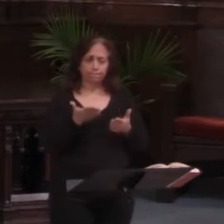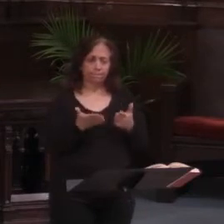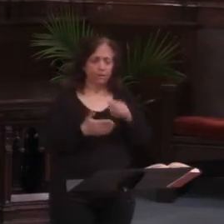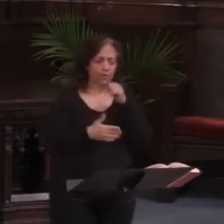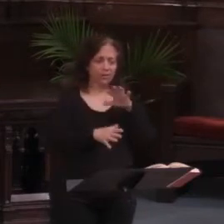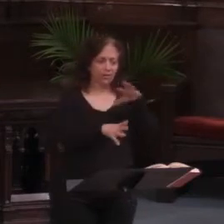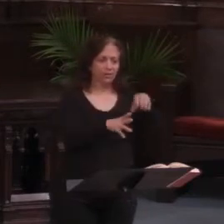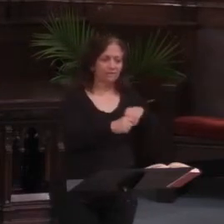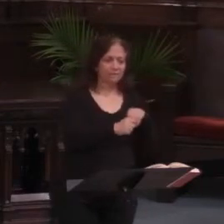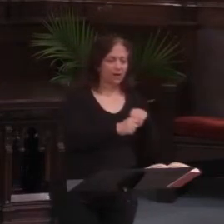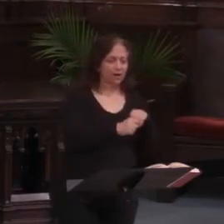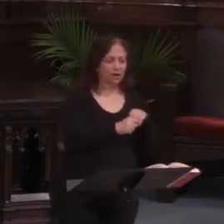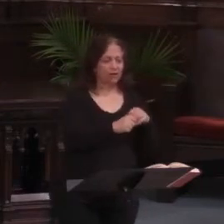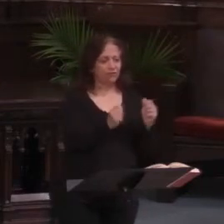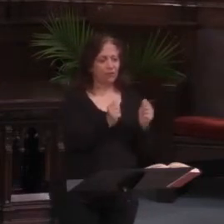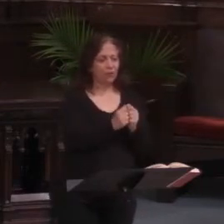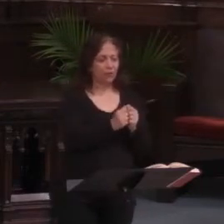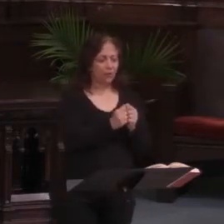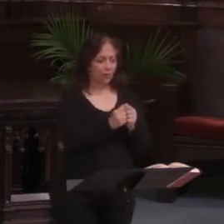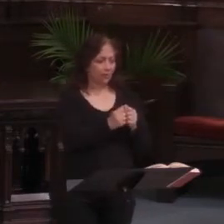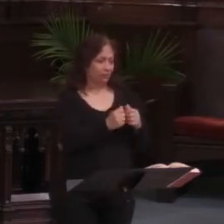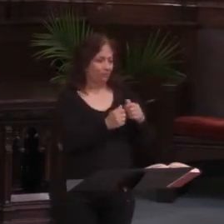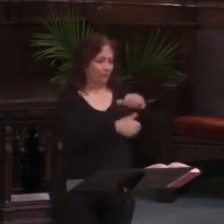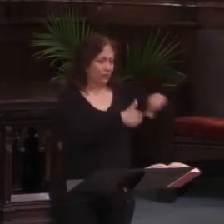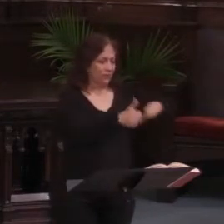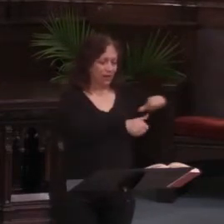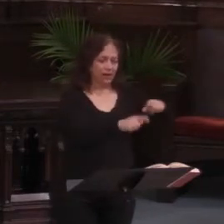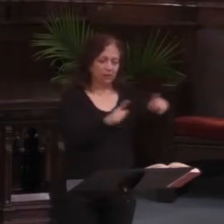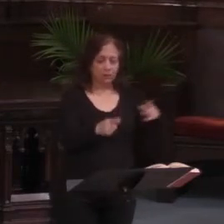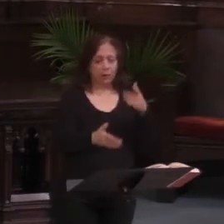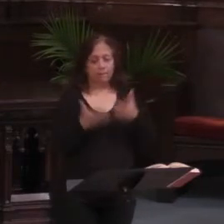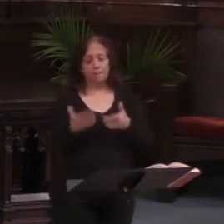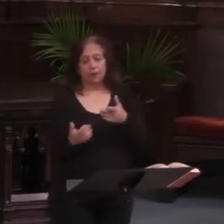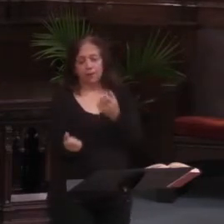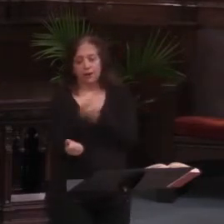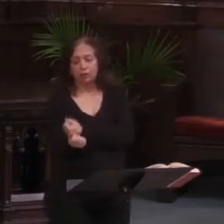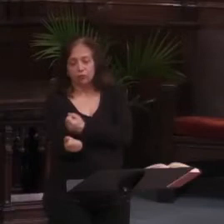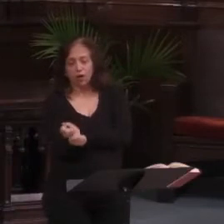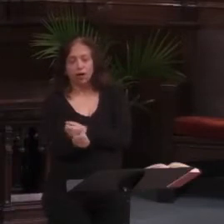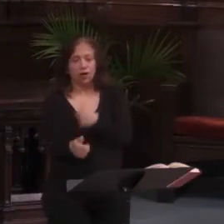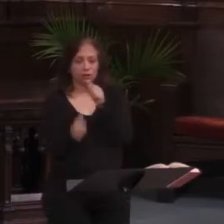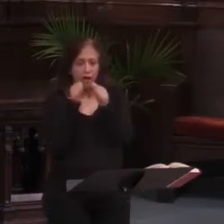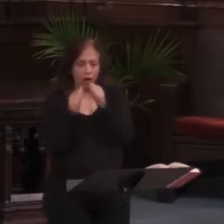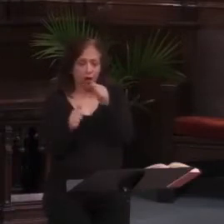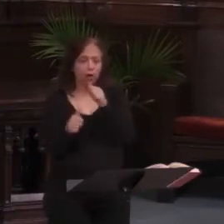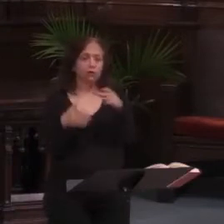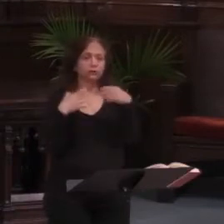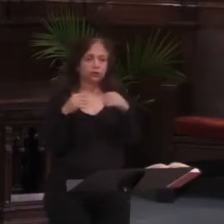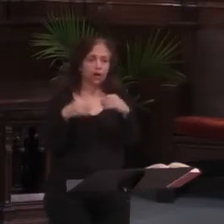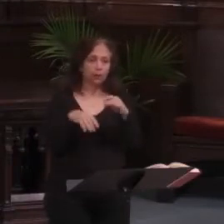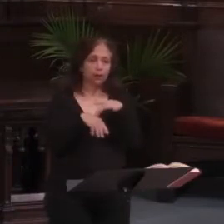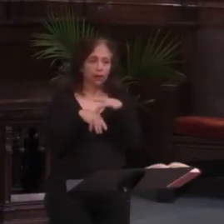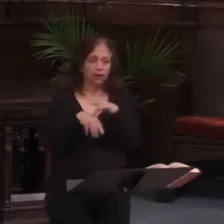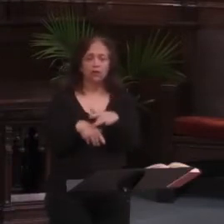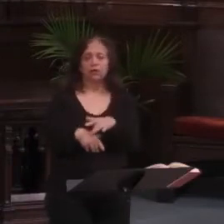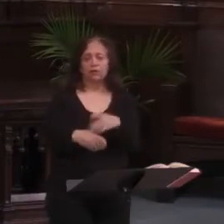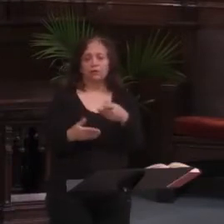compulsive shopping or gambling, substance abuse, workaholism,